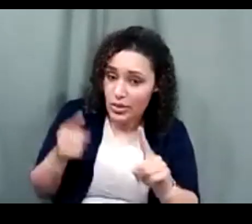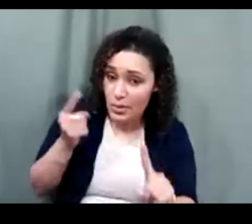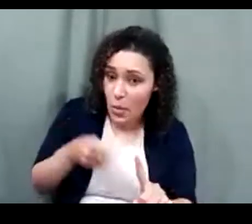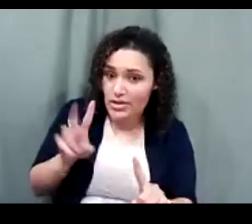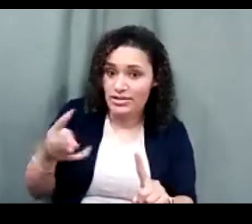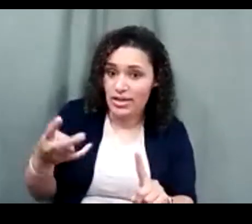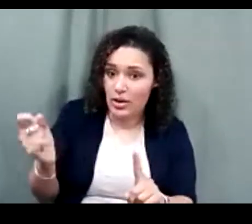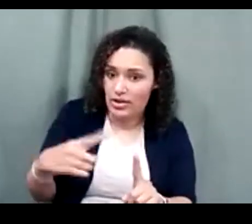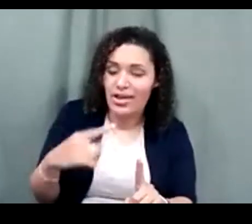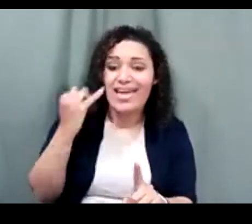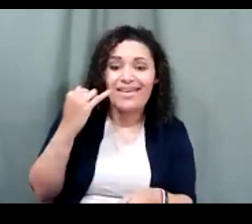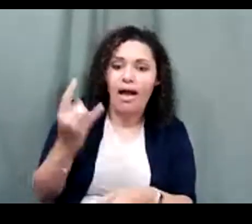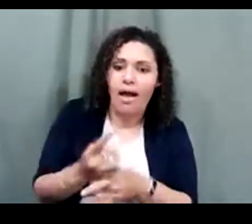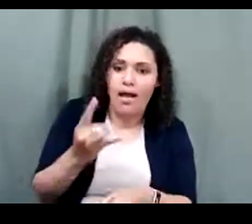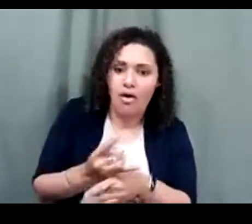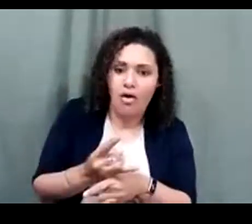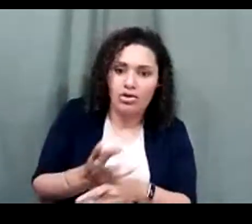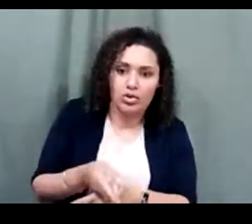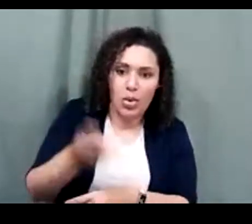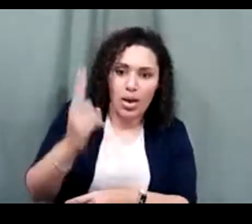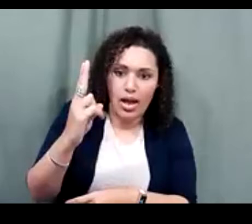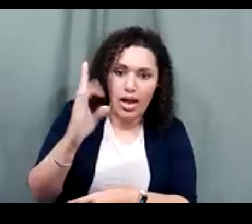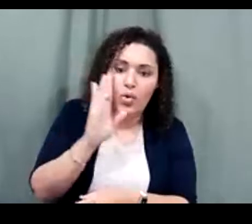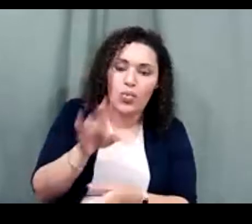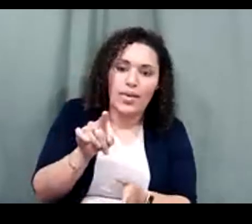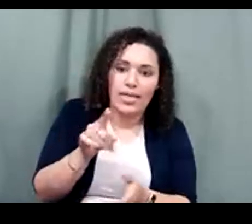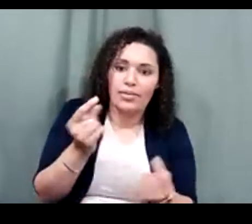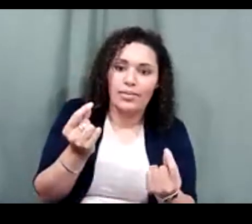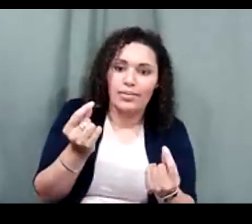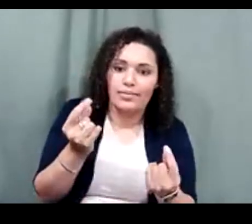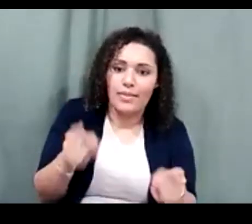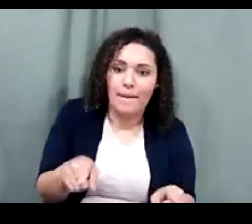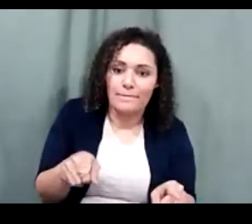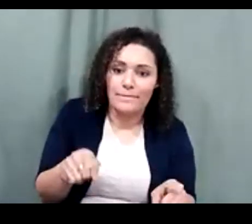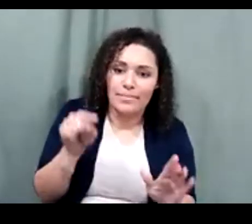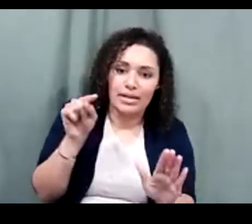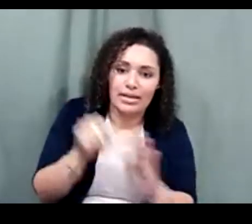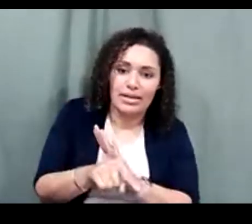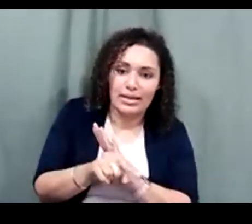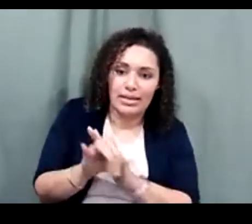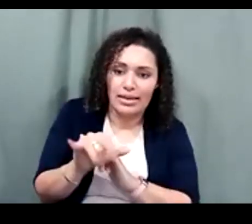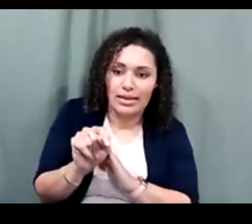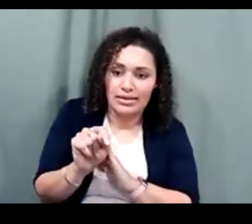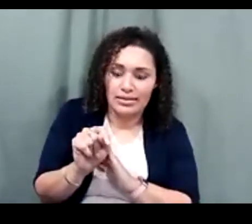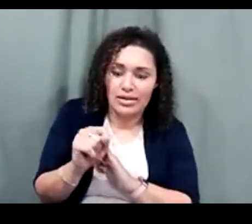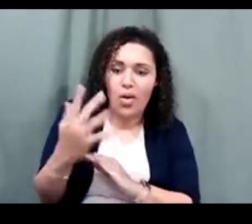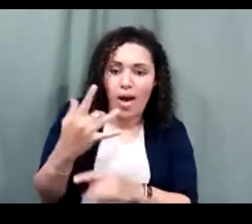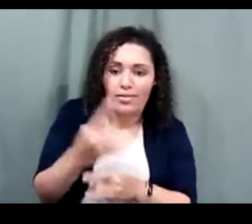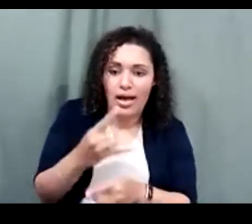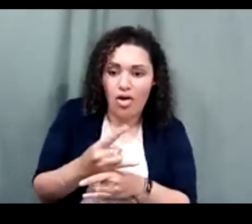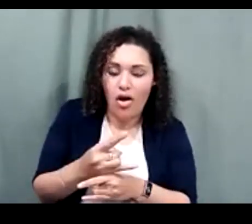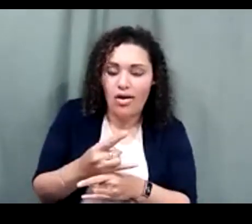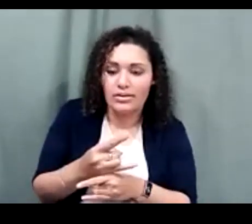the alcohol gets too high, it will kill the yeast, because basically alcohol is a waste product